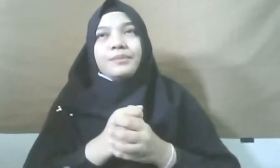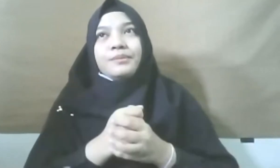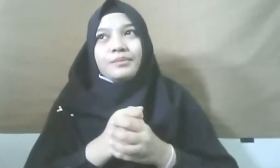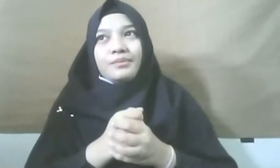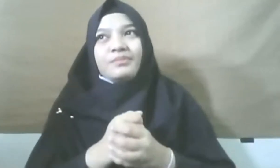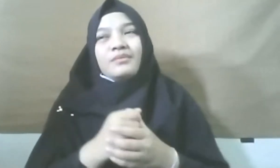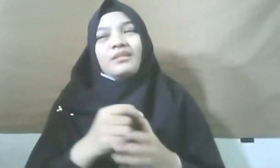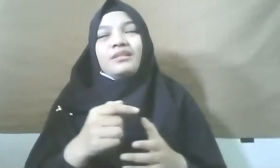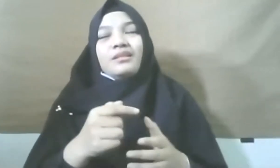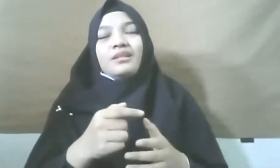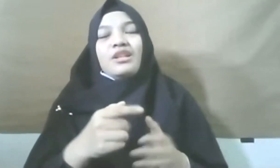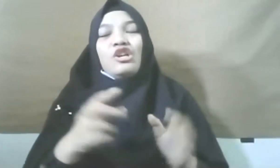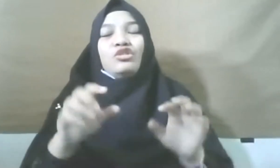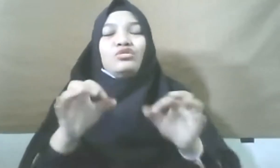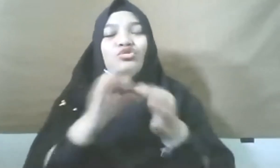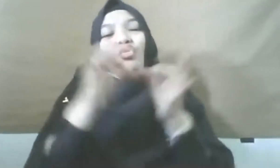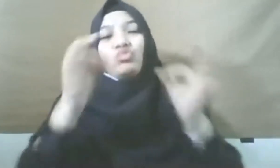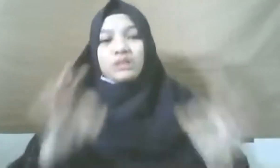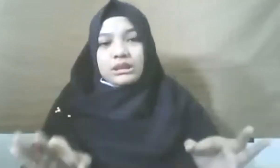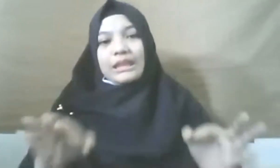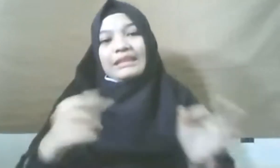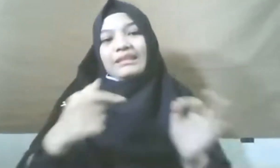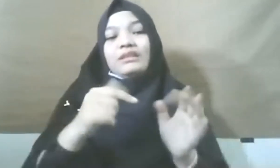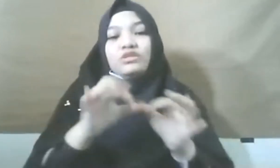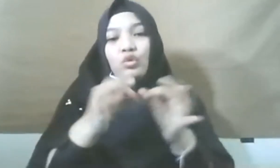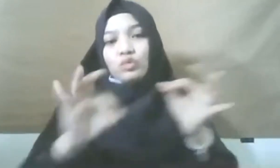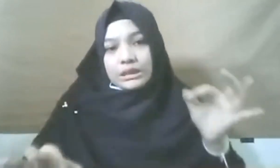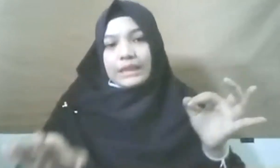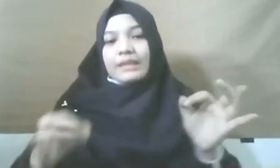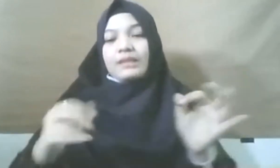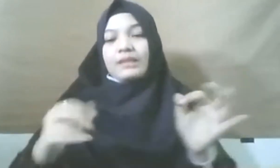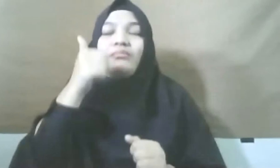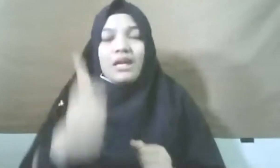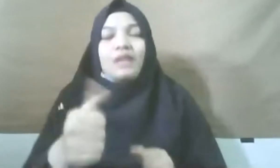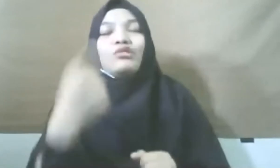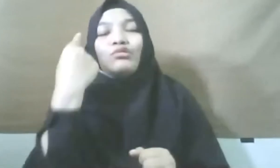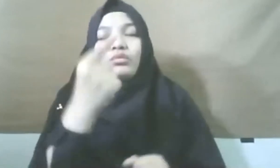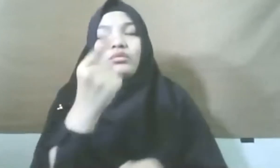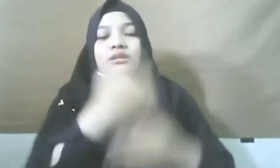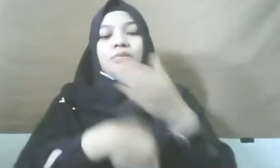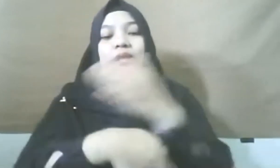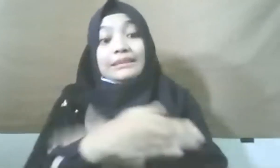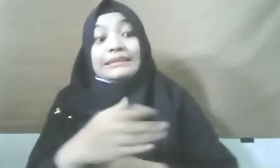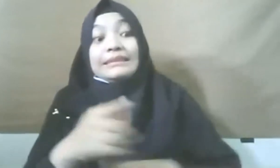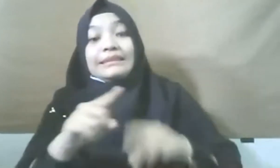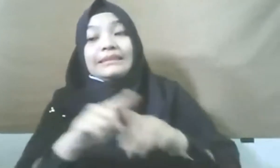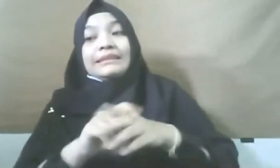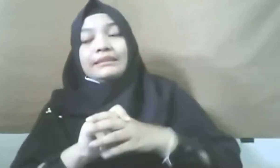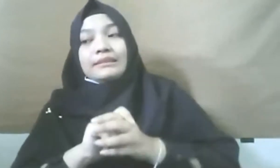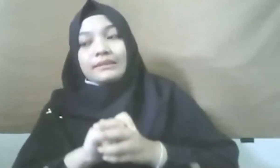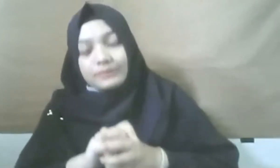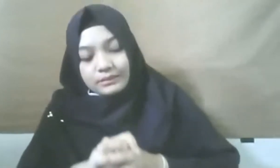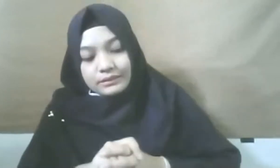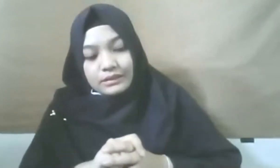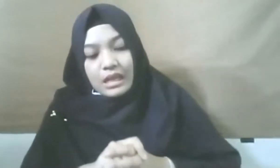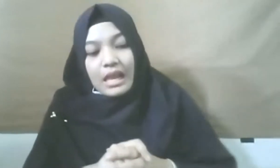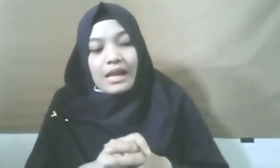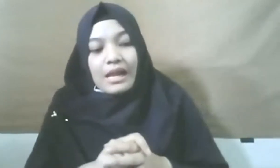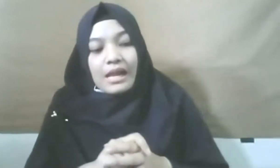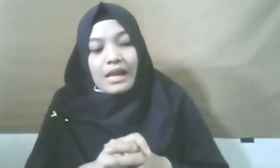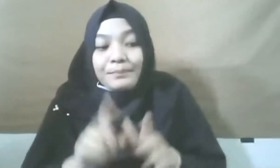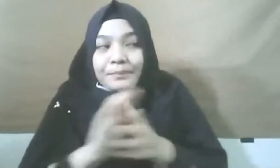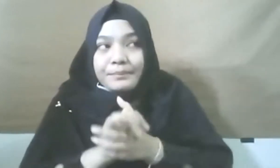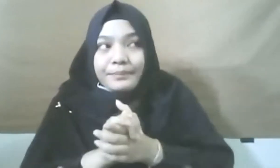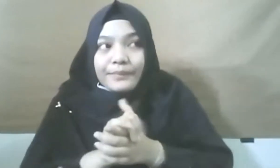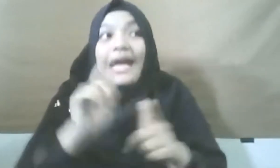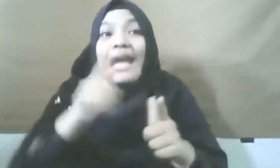unless the government and also schools and also university make sure that they can prevent and they can